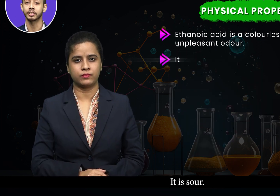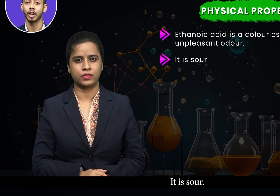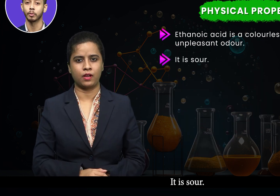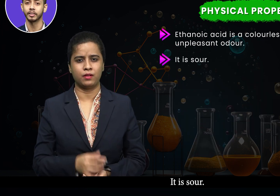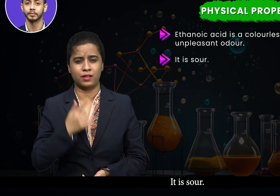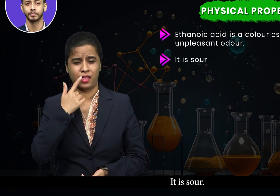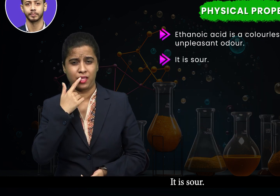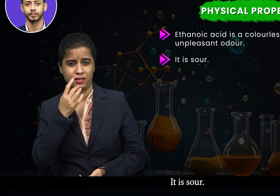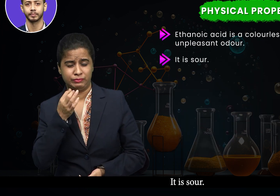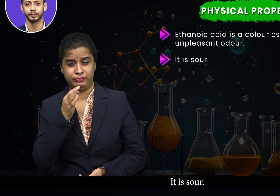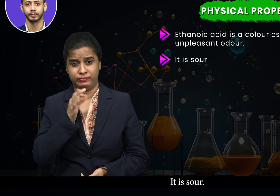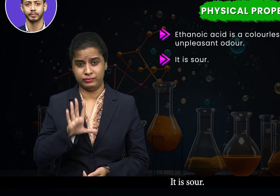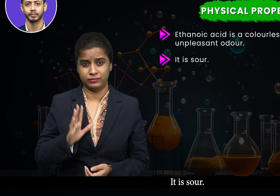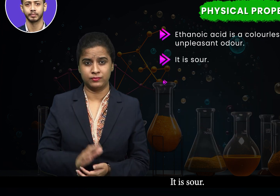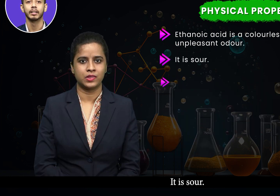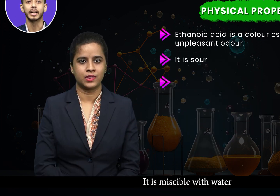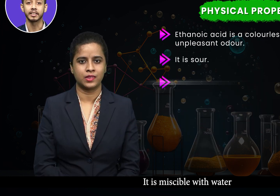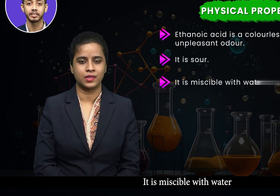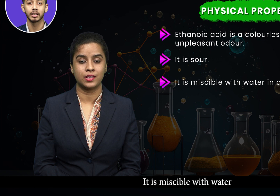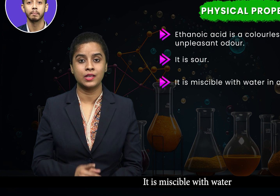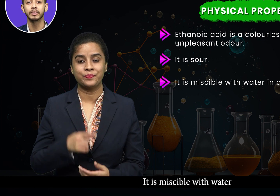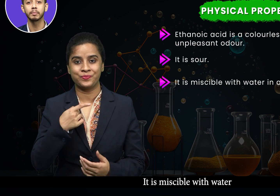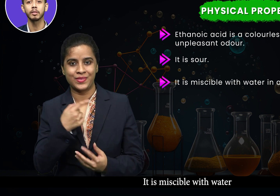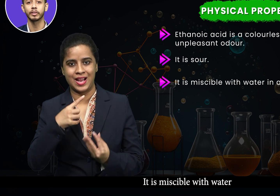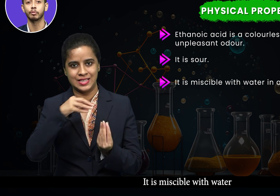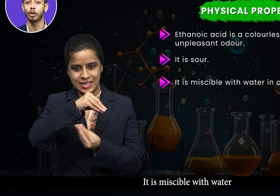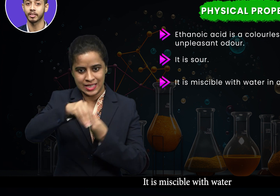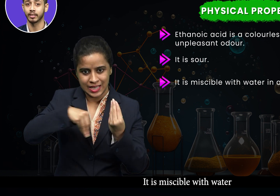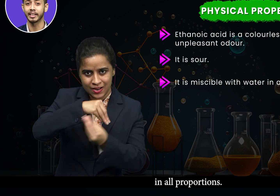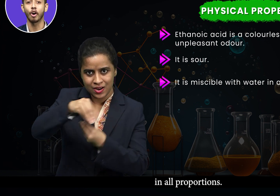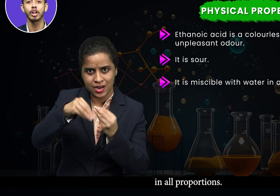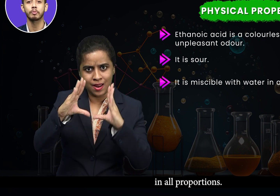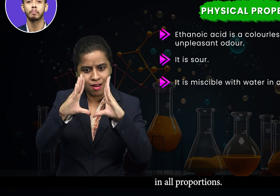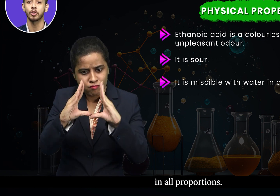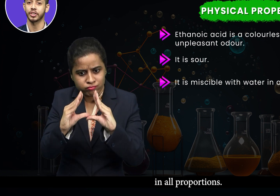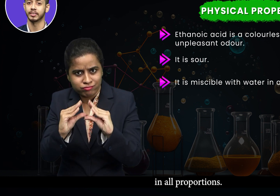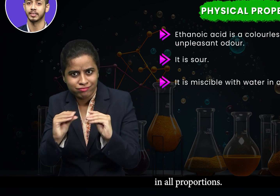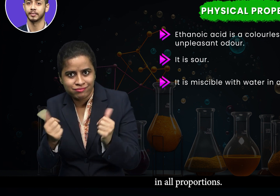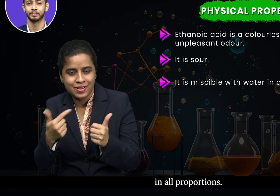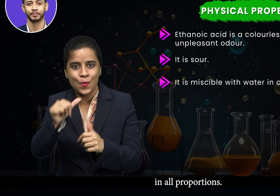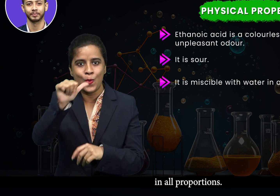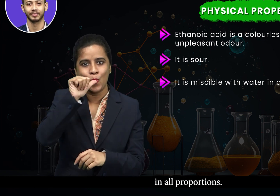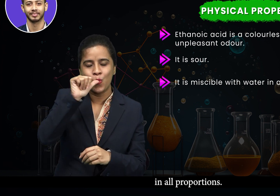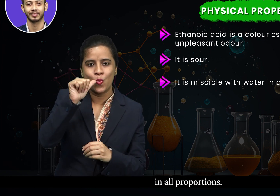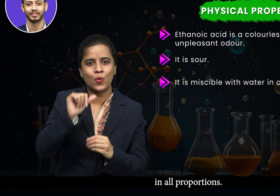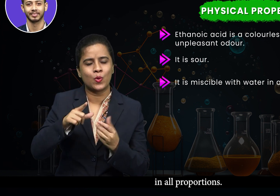It is sour. It is miscible with water in all proportions.